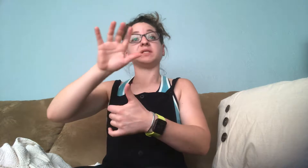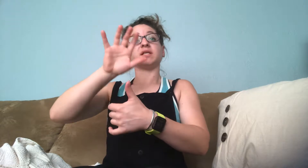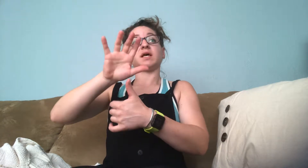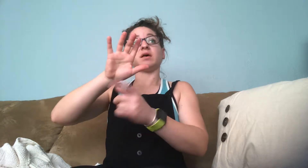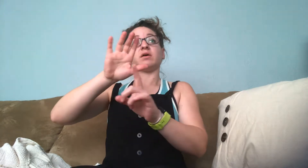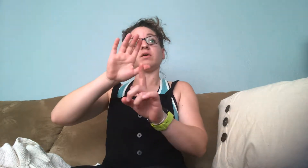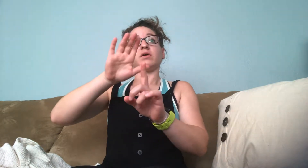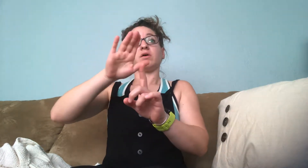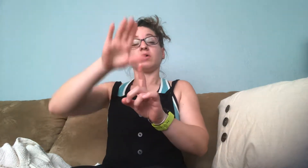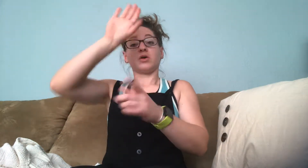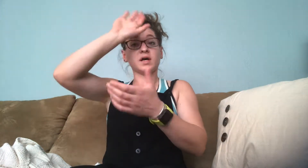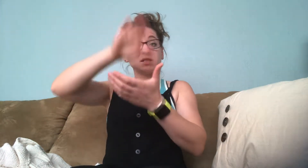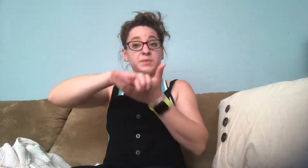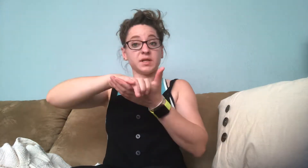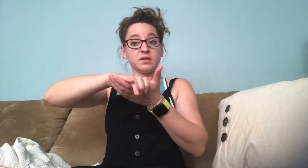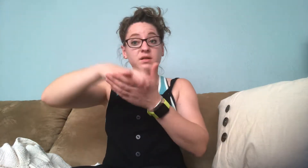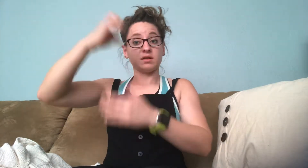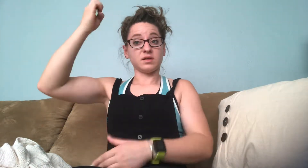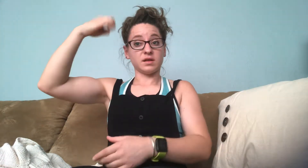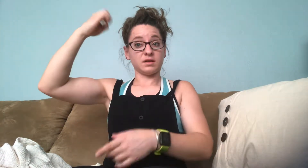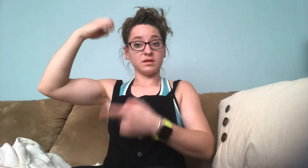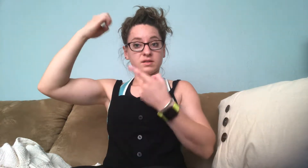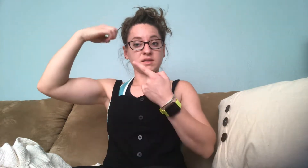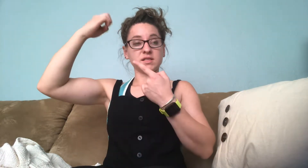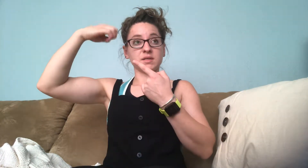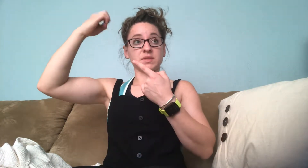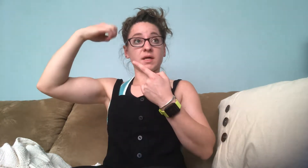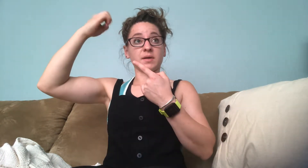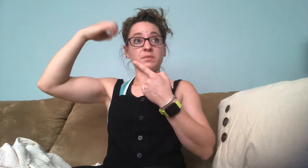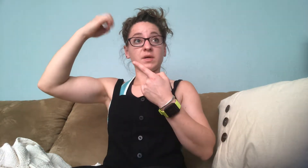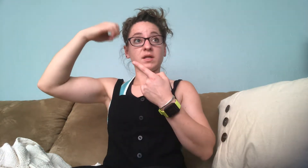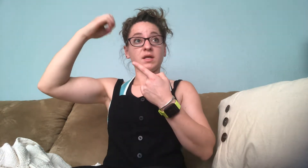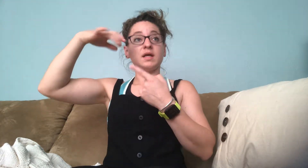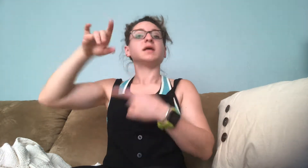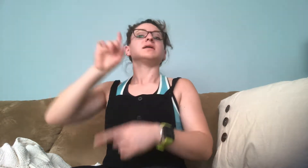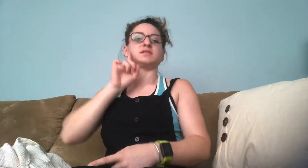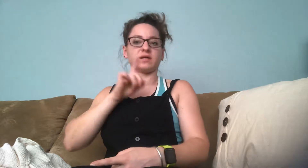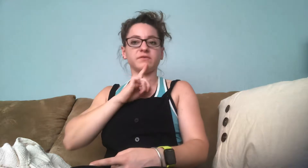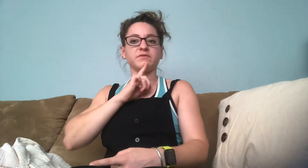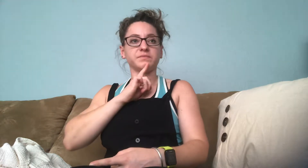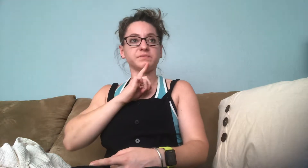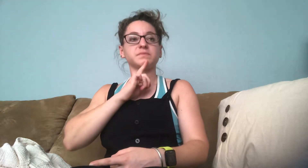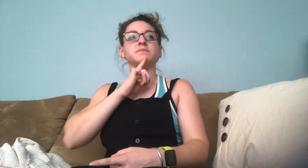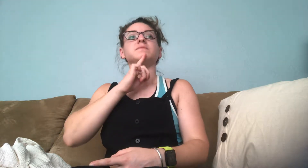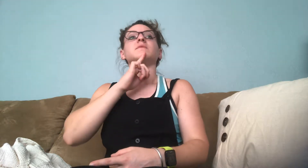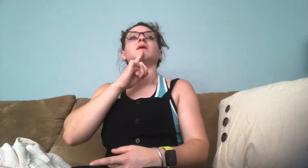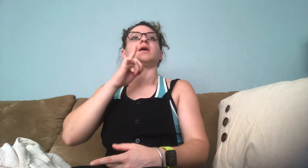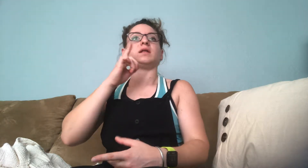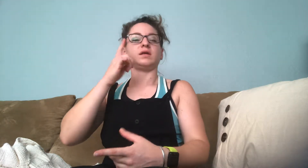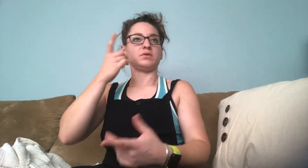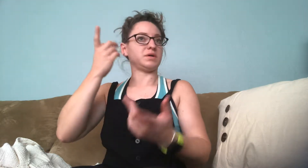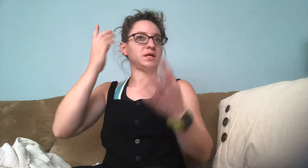probably say her husband, this is his name sign, Edwin, is deaf, and